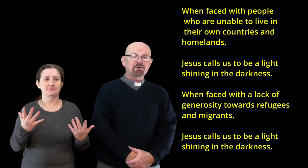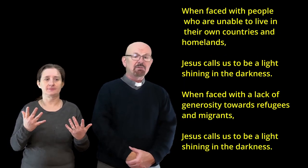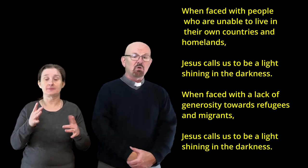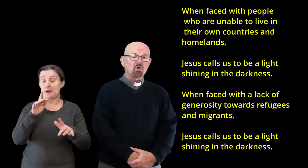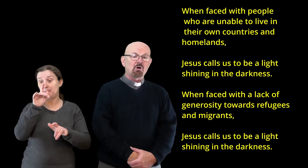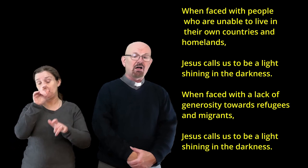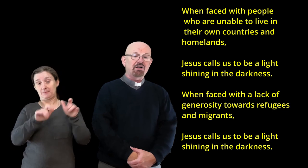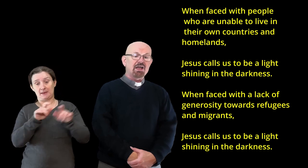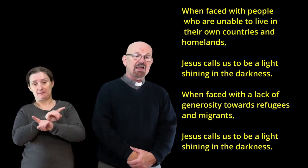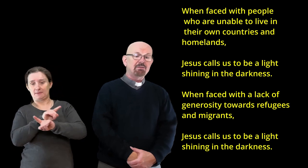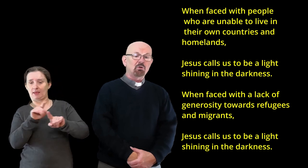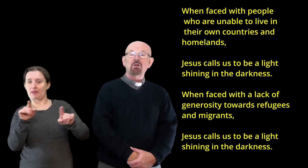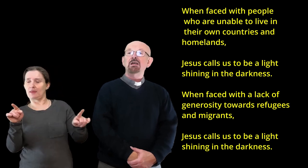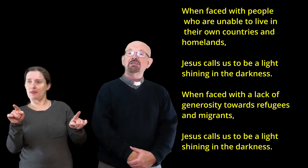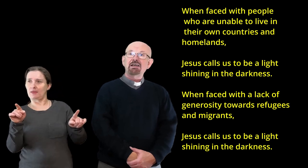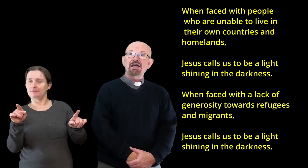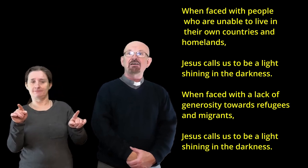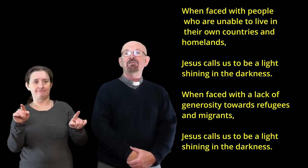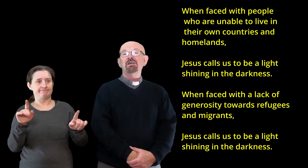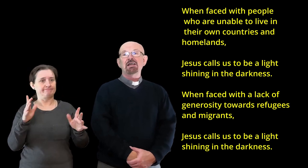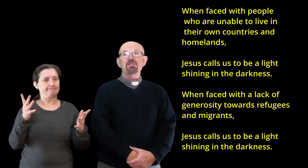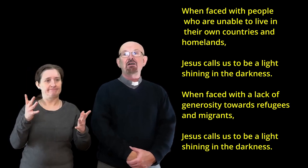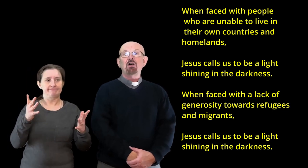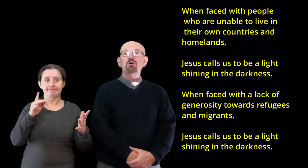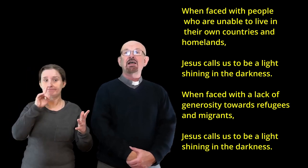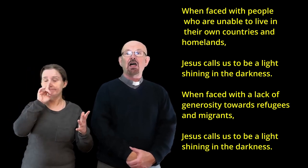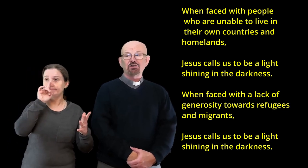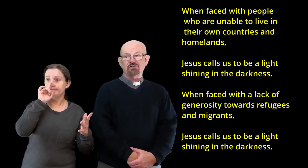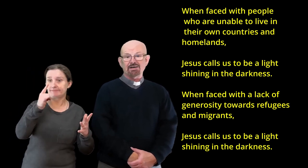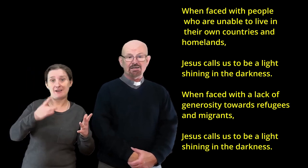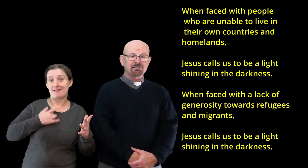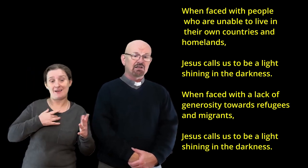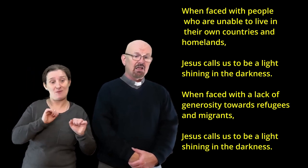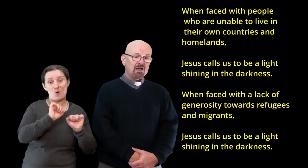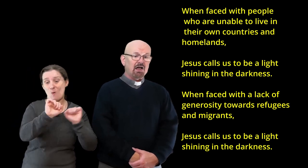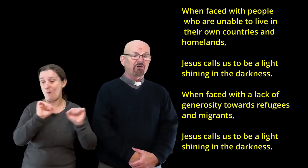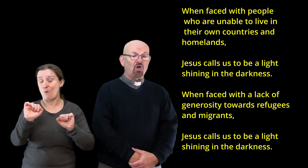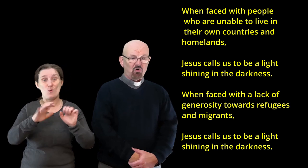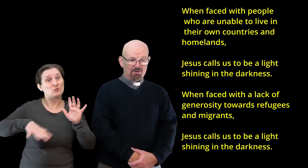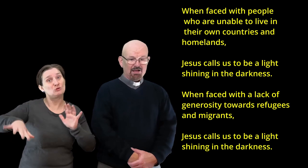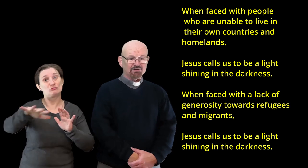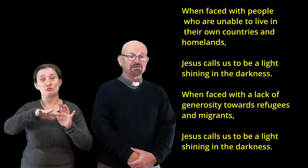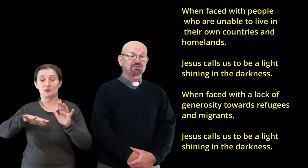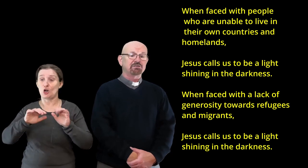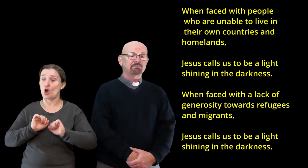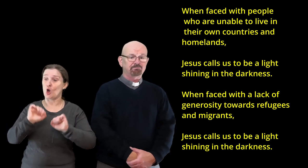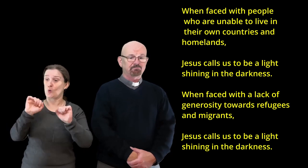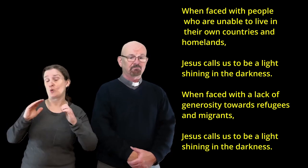with people who are unable to live in their own countries and